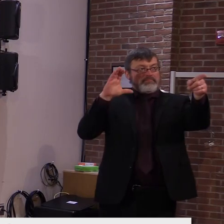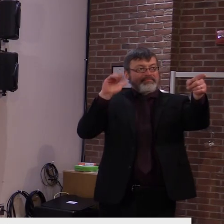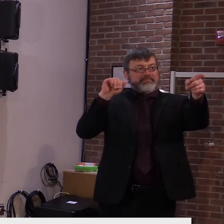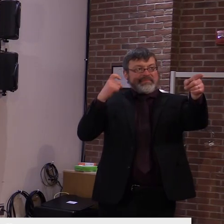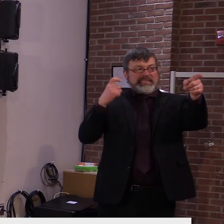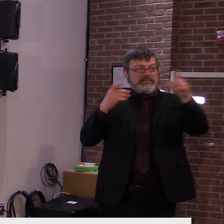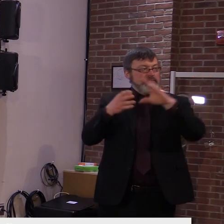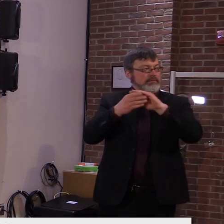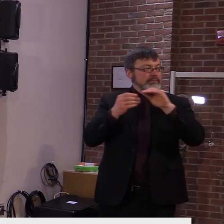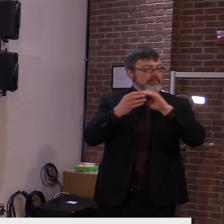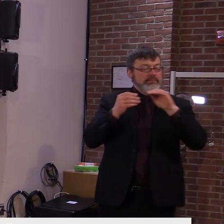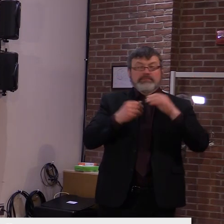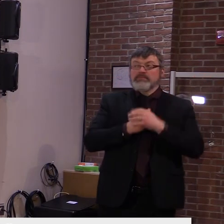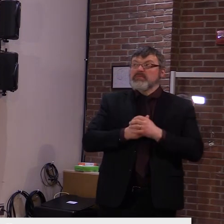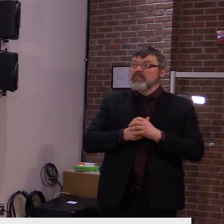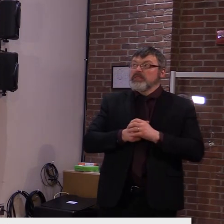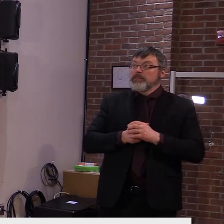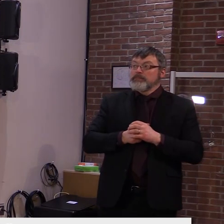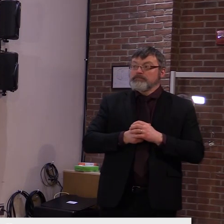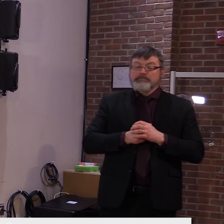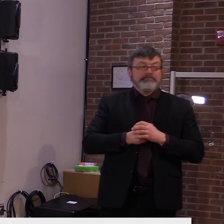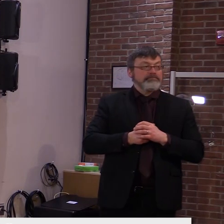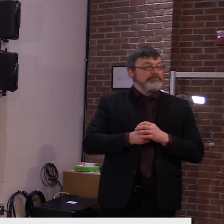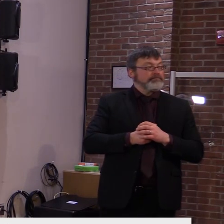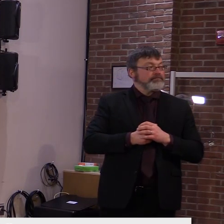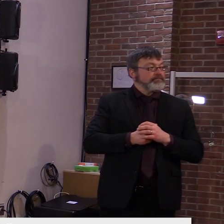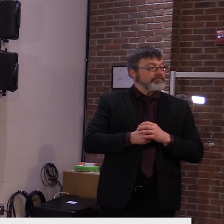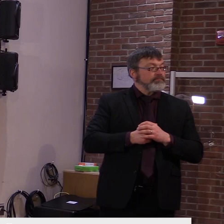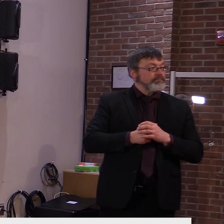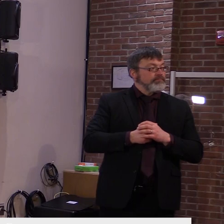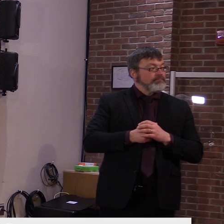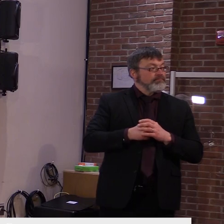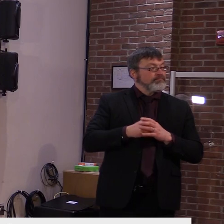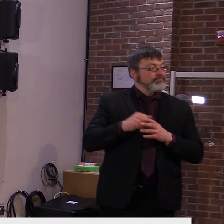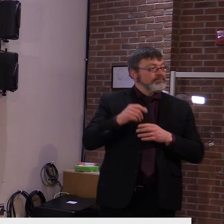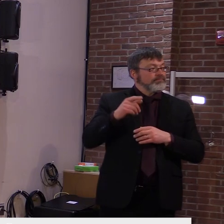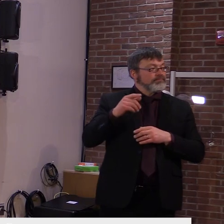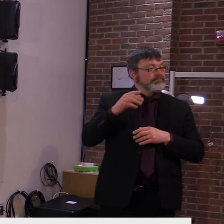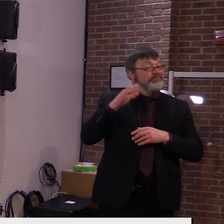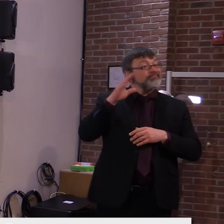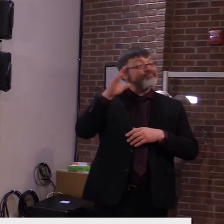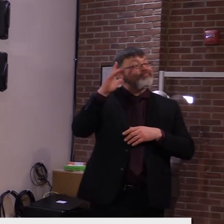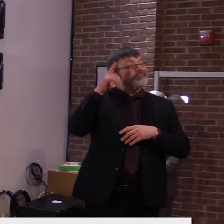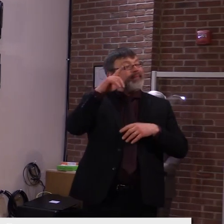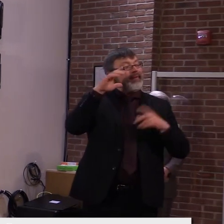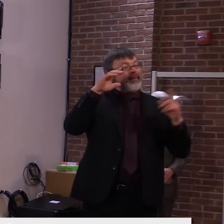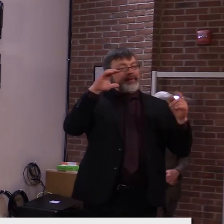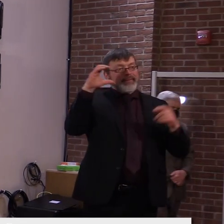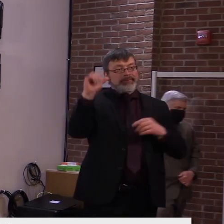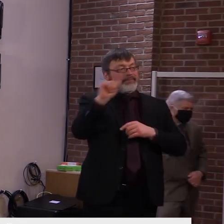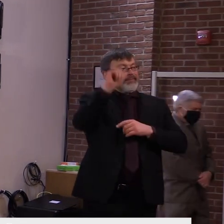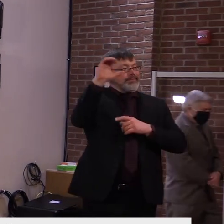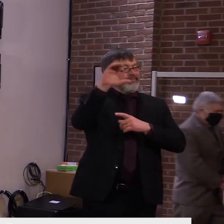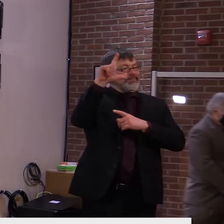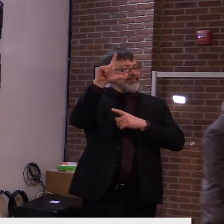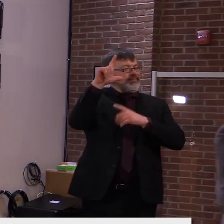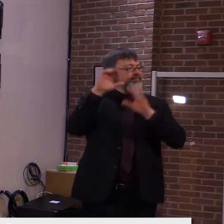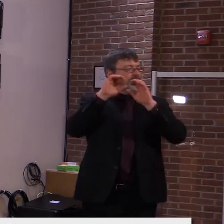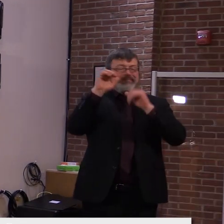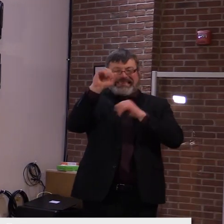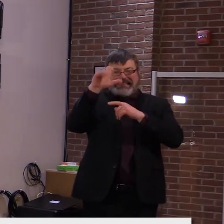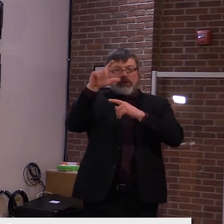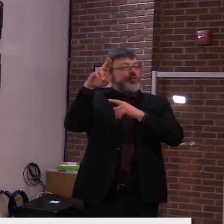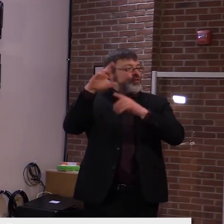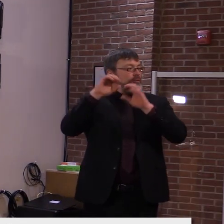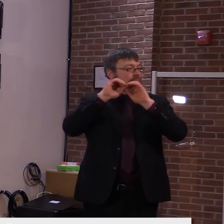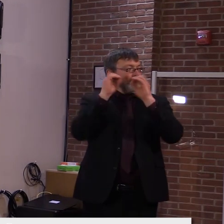the ACLU says that you're responsible for the outbreak in the Newport facility.